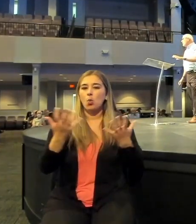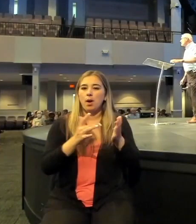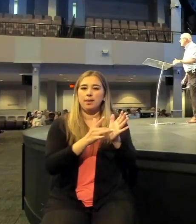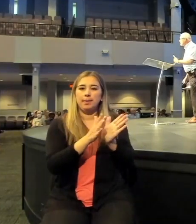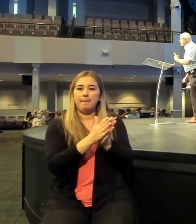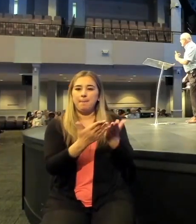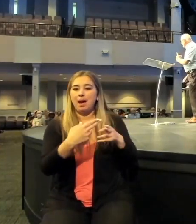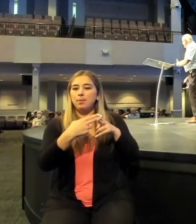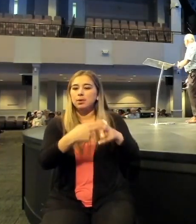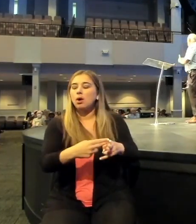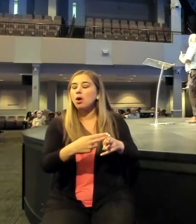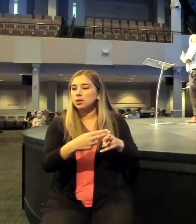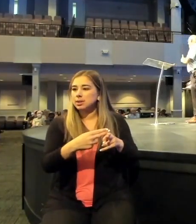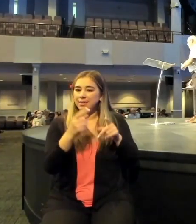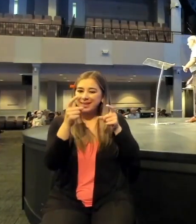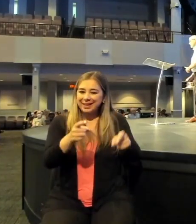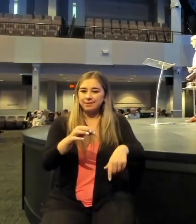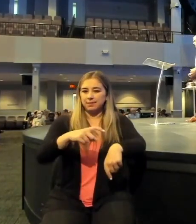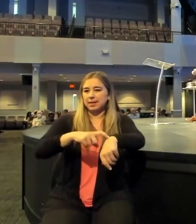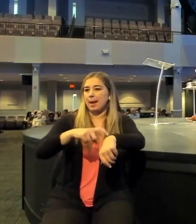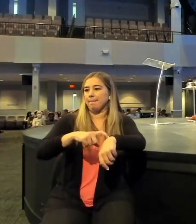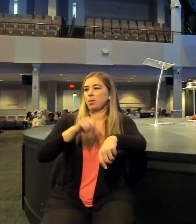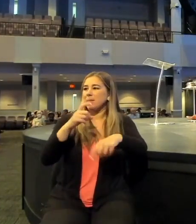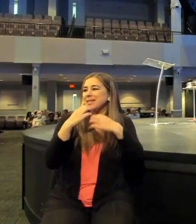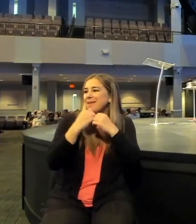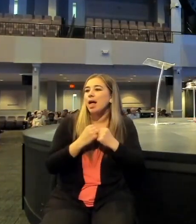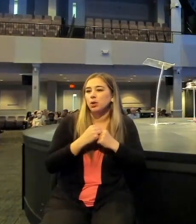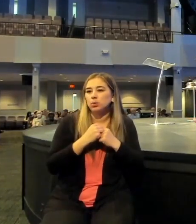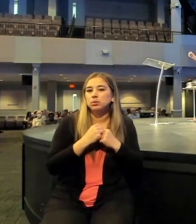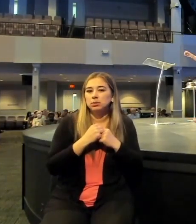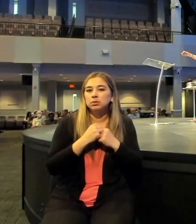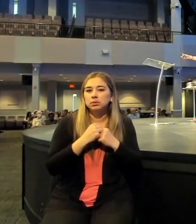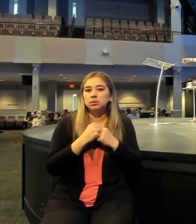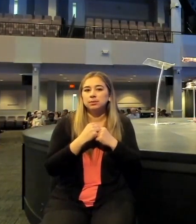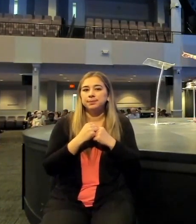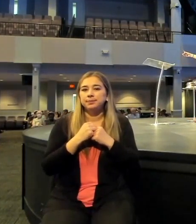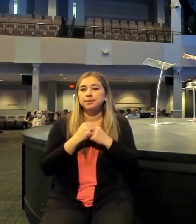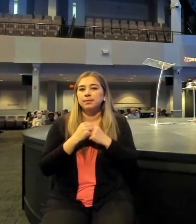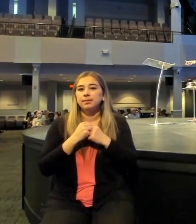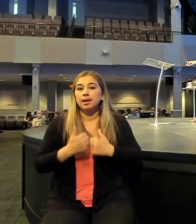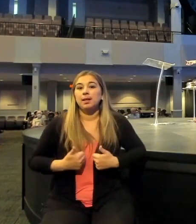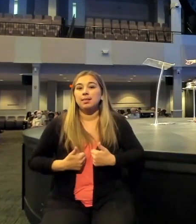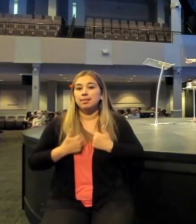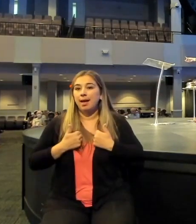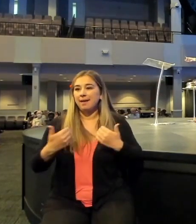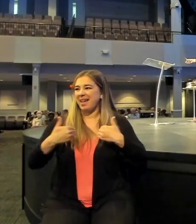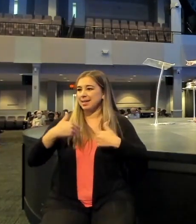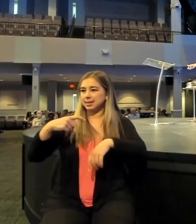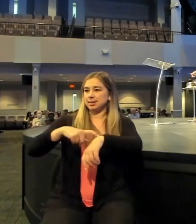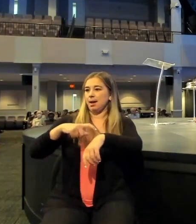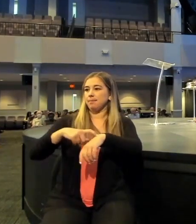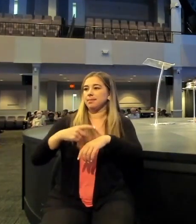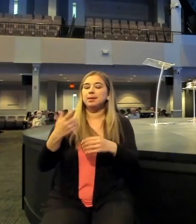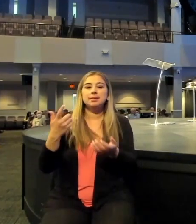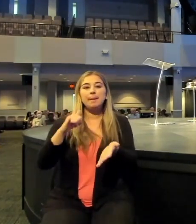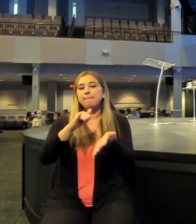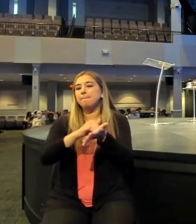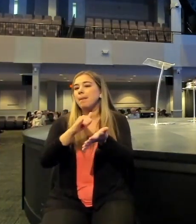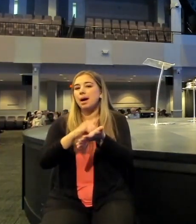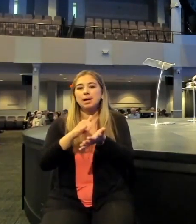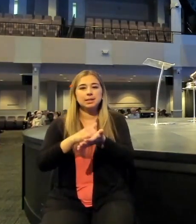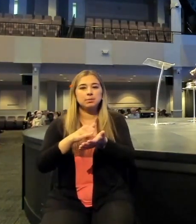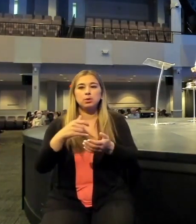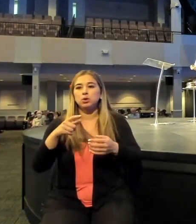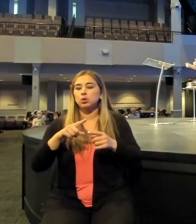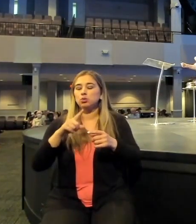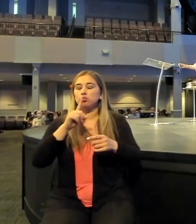Bible refers to as the gift of time. Life consists of time. It's impossible to make the most of your